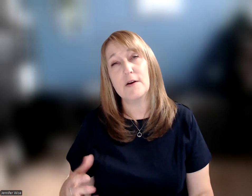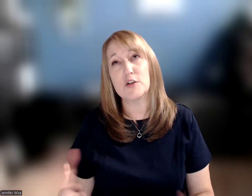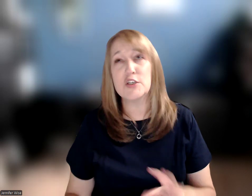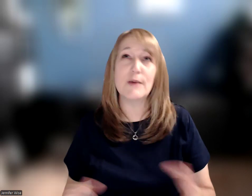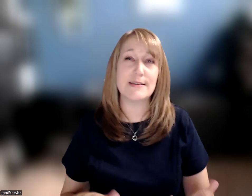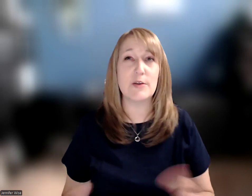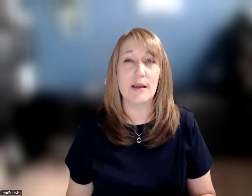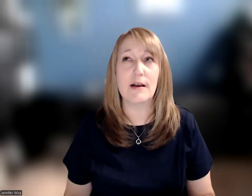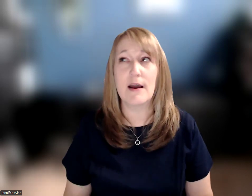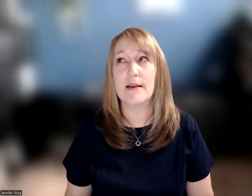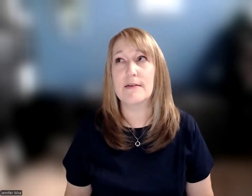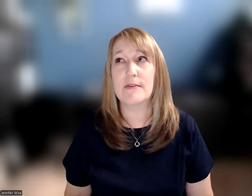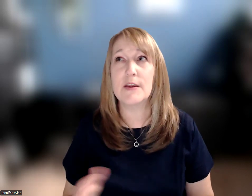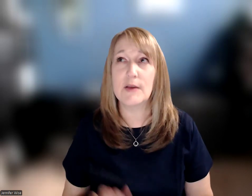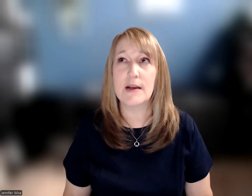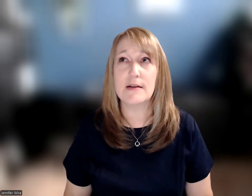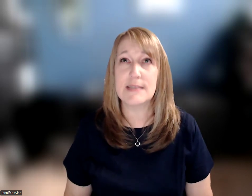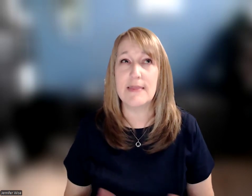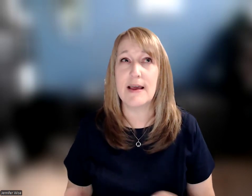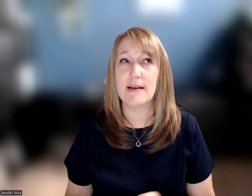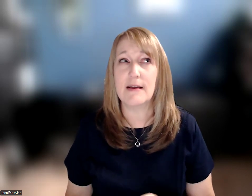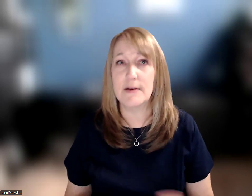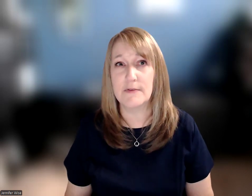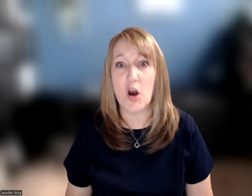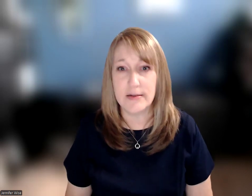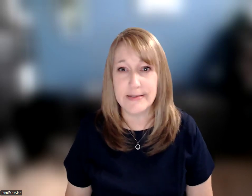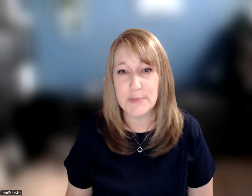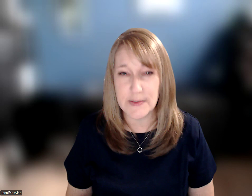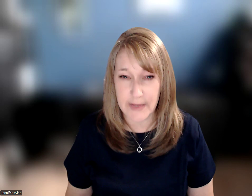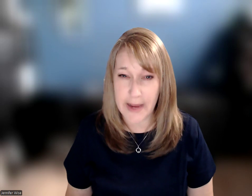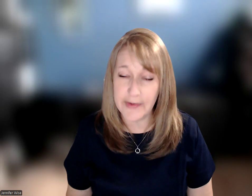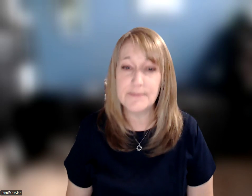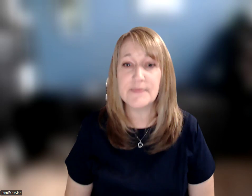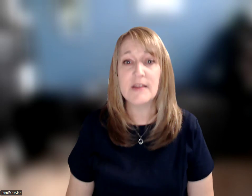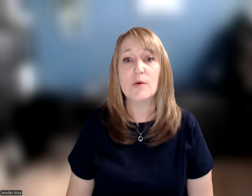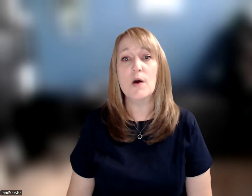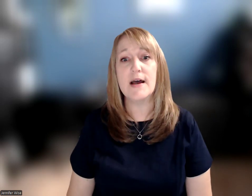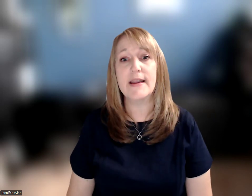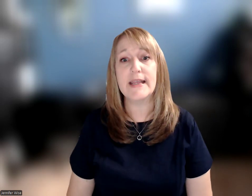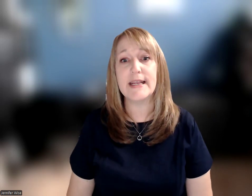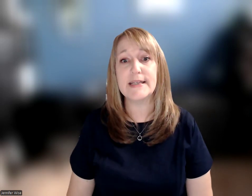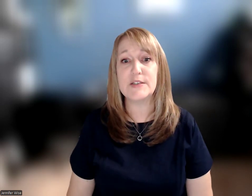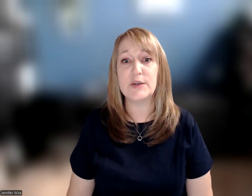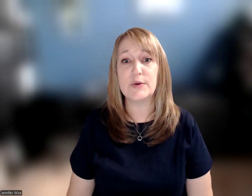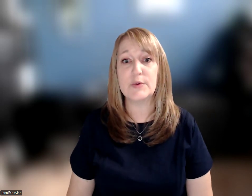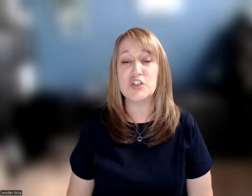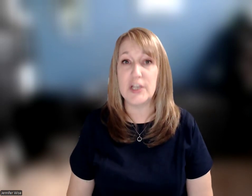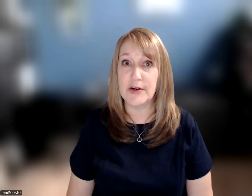There are two ways that you can sign that kind of concept of caring. One is to